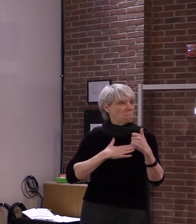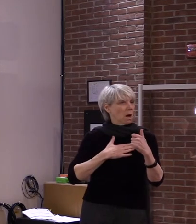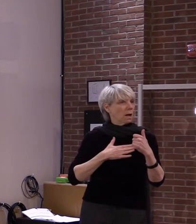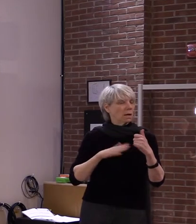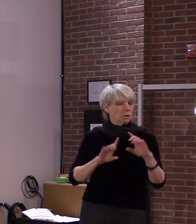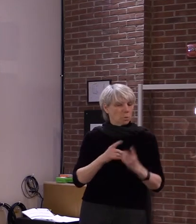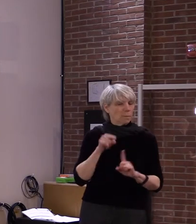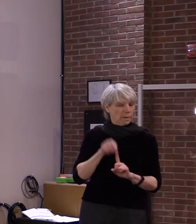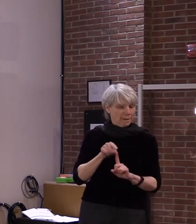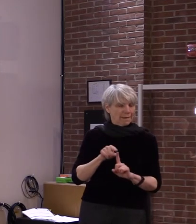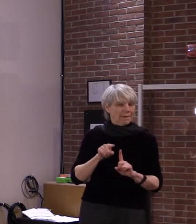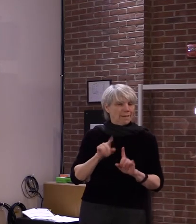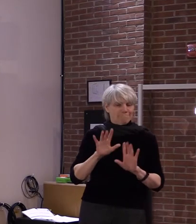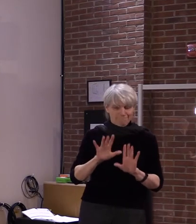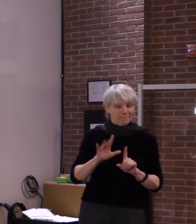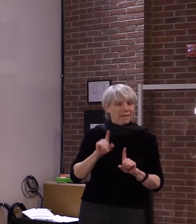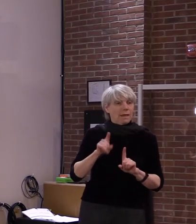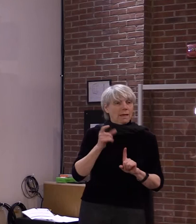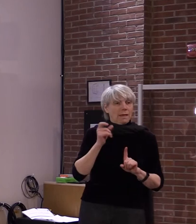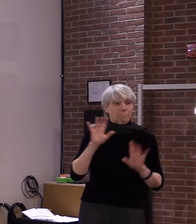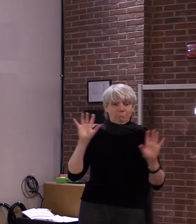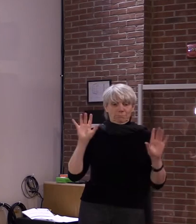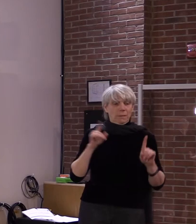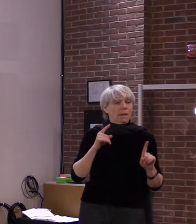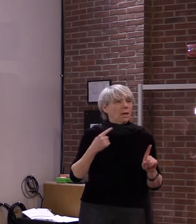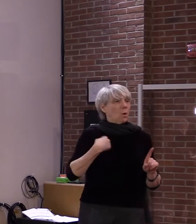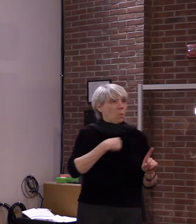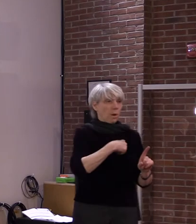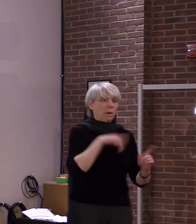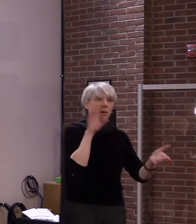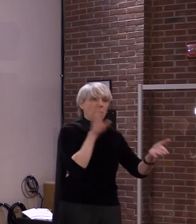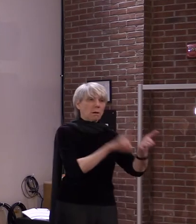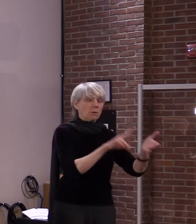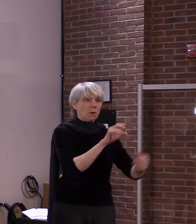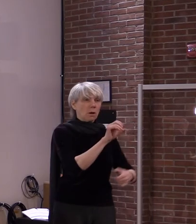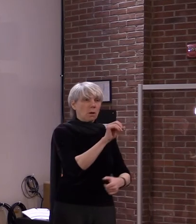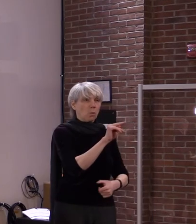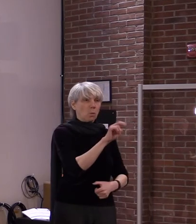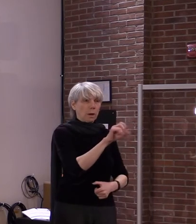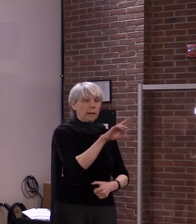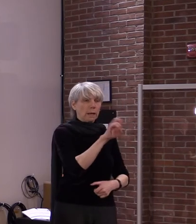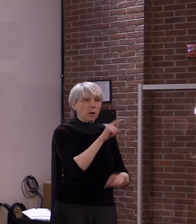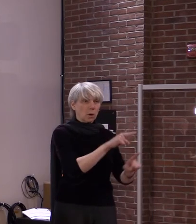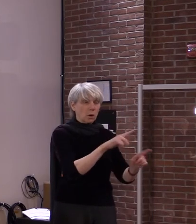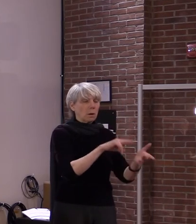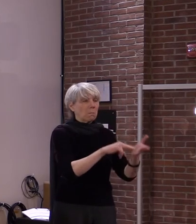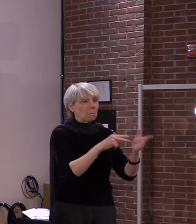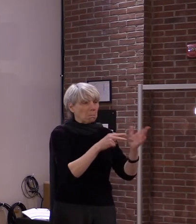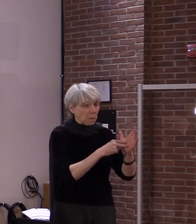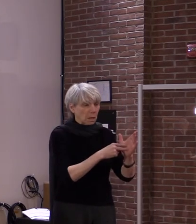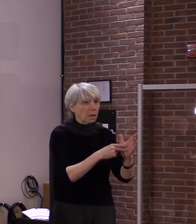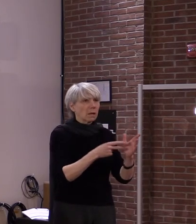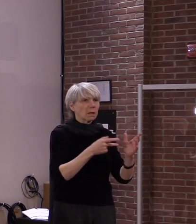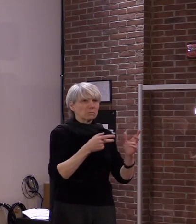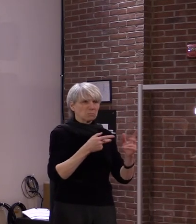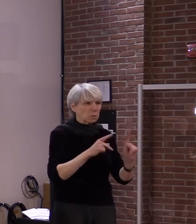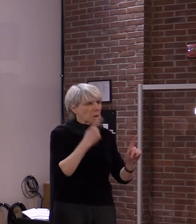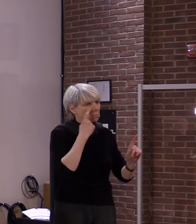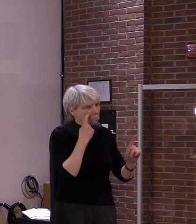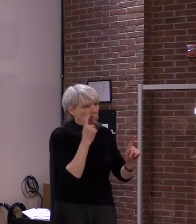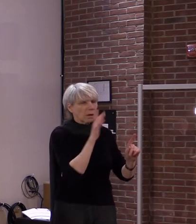with onecare from our perspective gives us access to onecare's financial and accounting